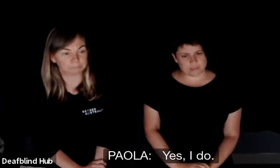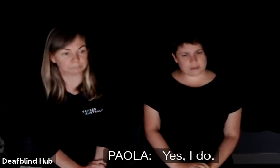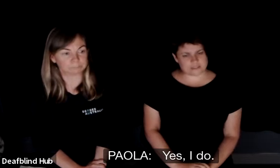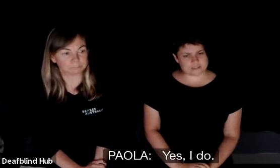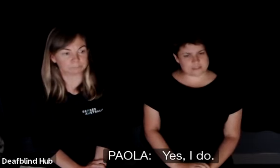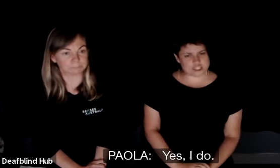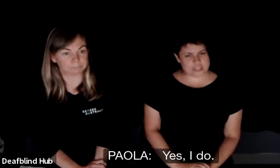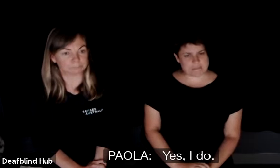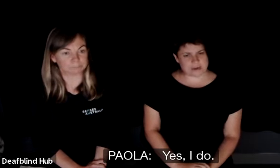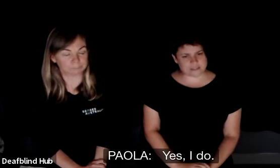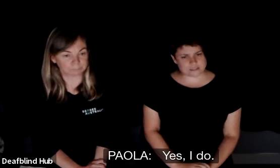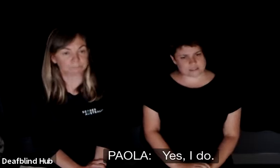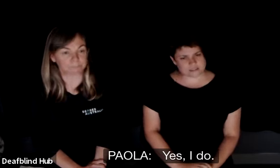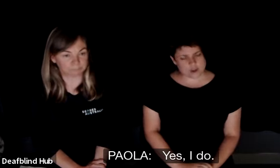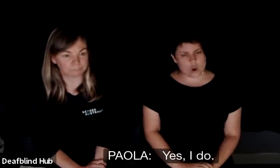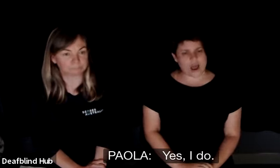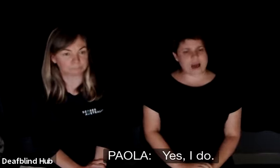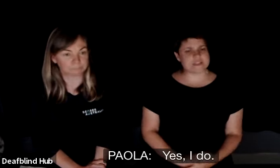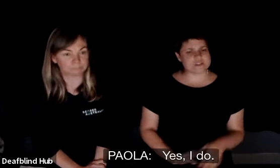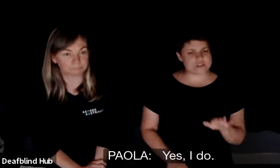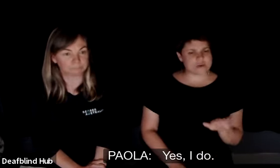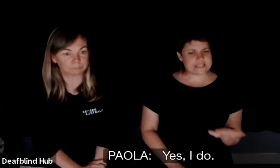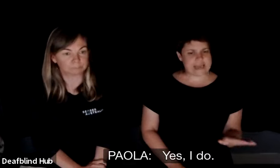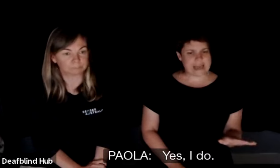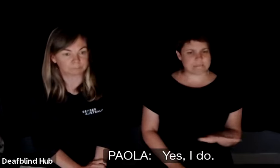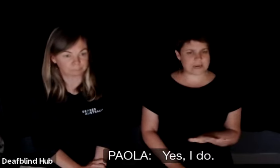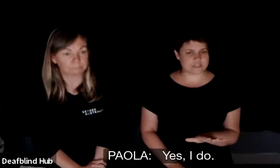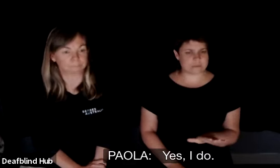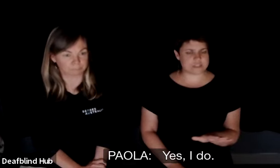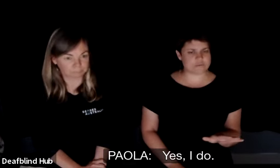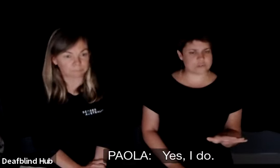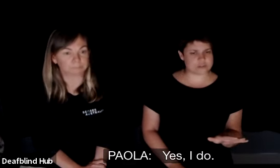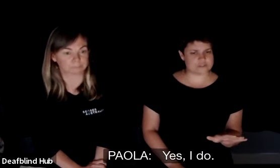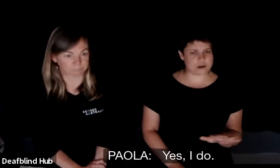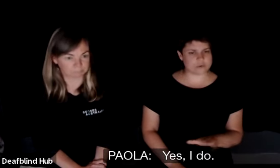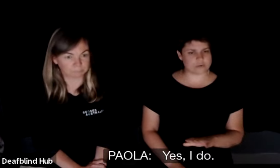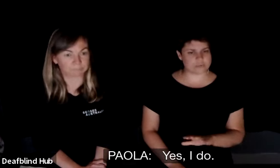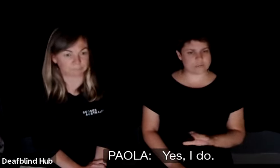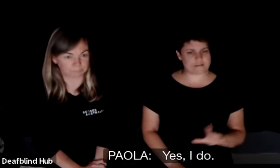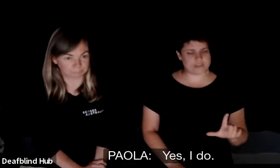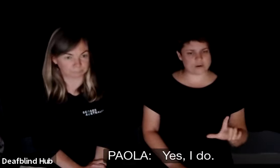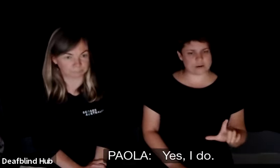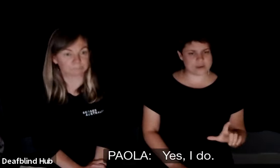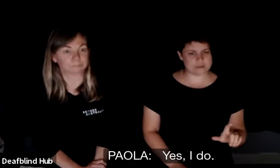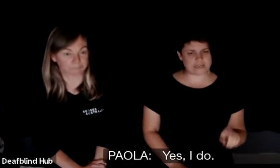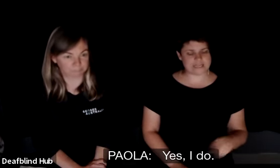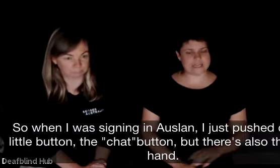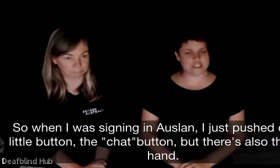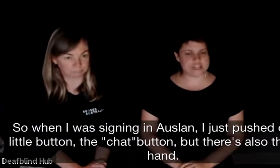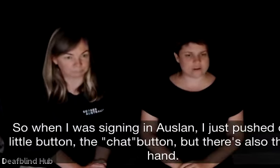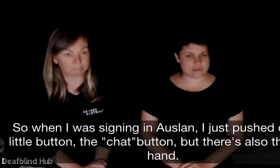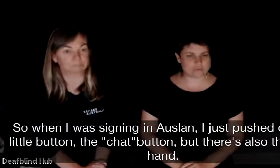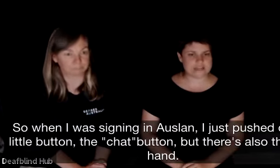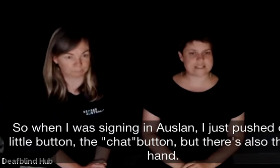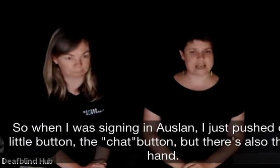the little button, the chat button, but there's also the raised hand button. So I'm just confused if I want to put my video up there, am I clicking